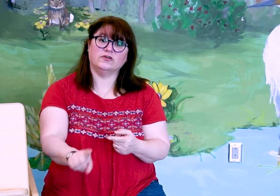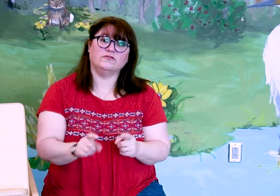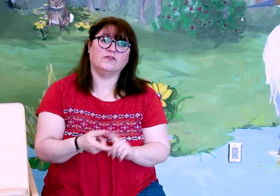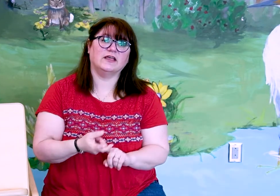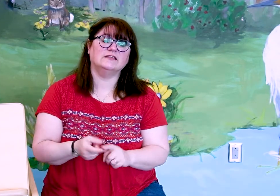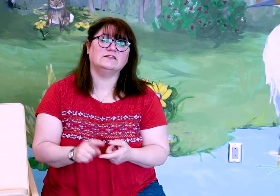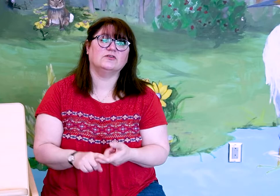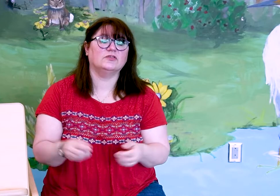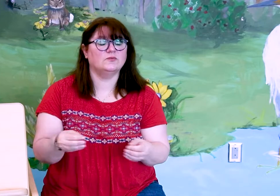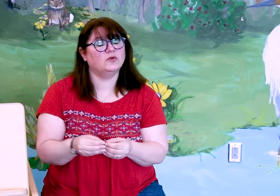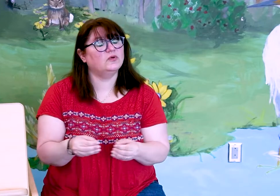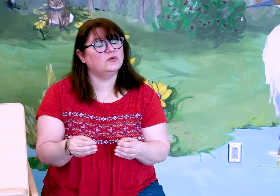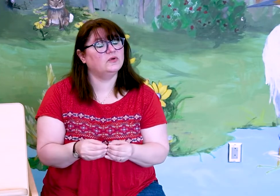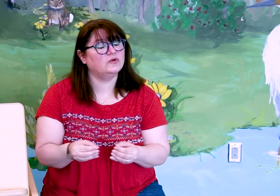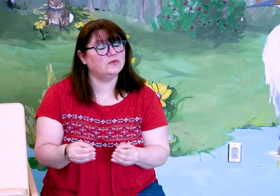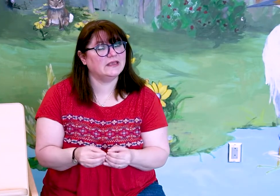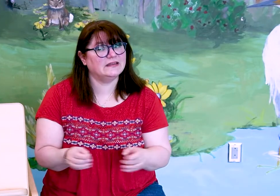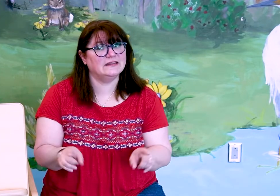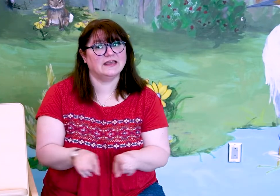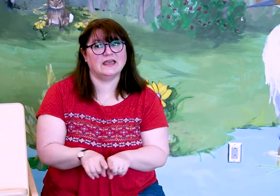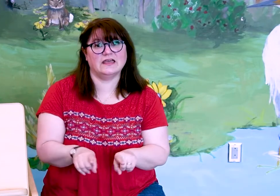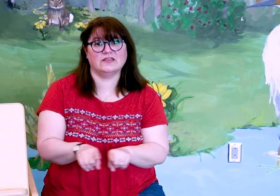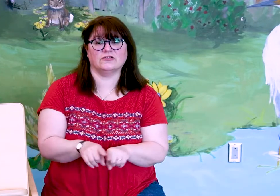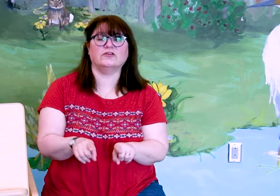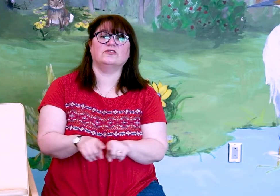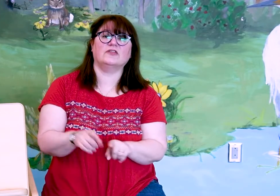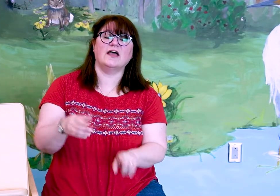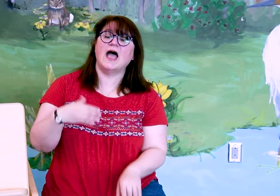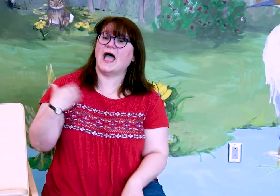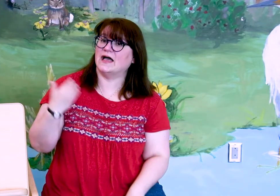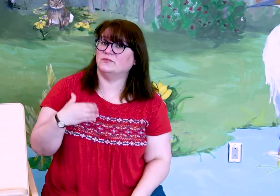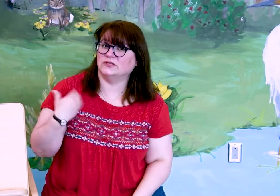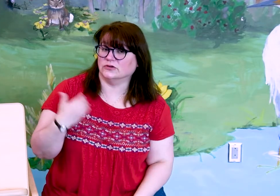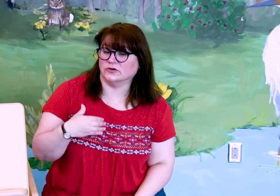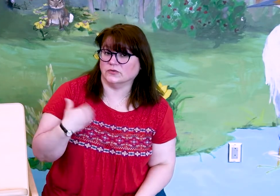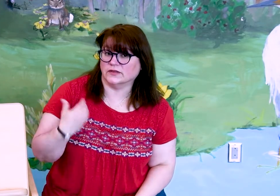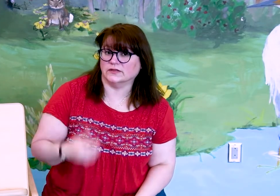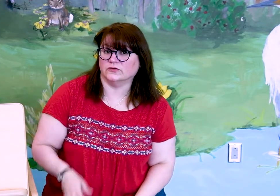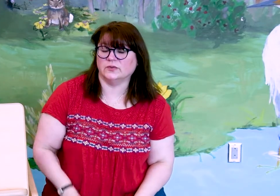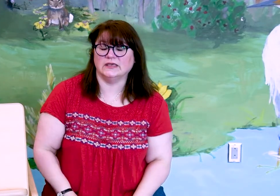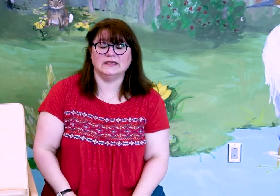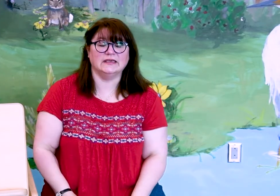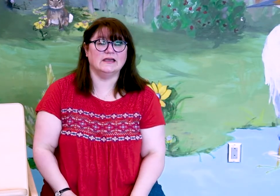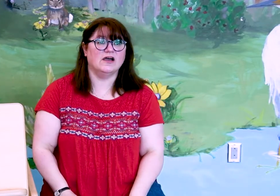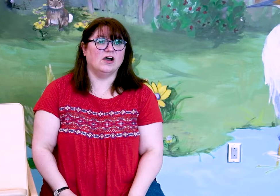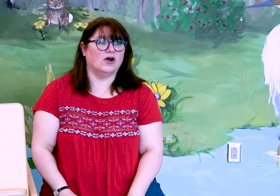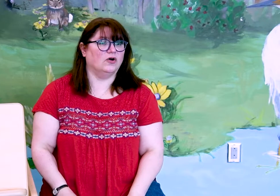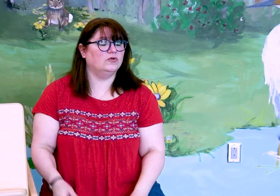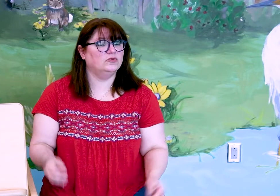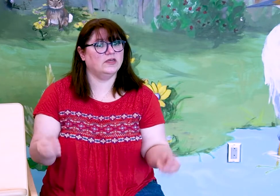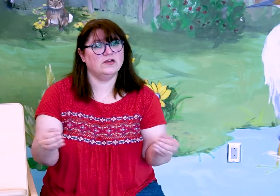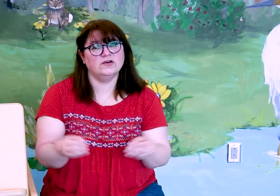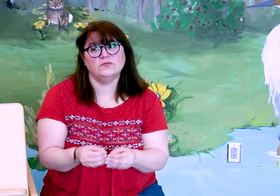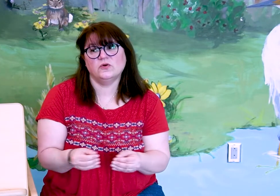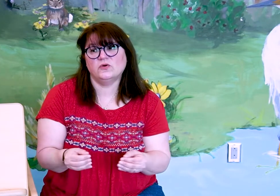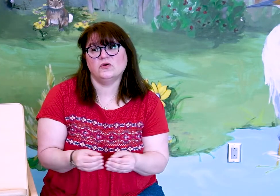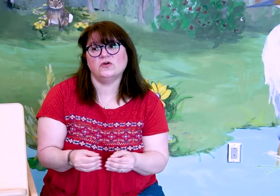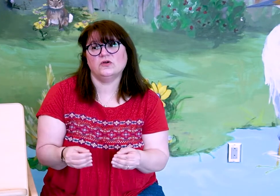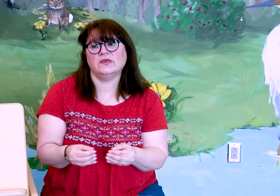friends. Oh the more we get together the happier we'll be. Oh the more we